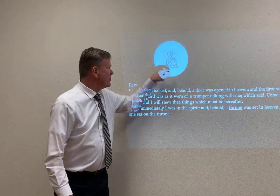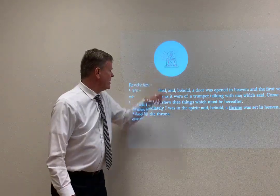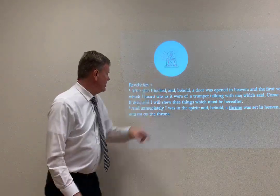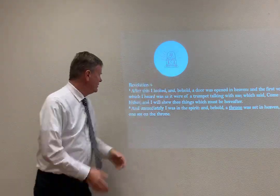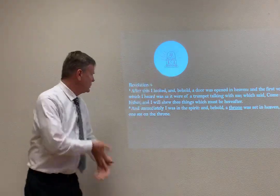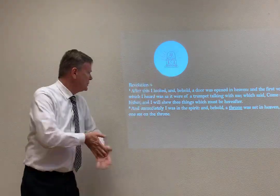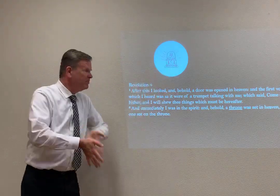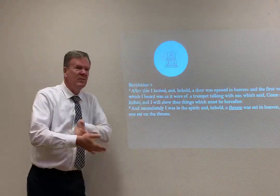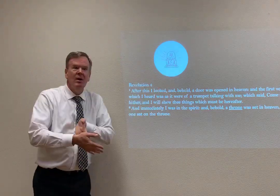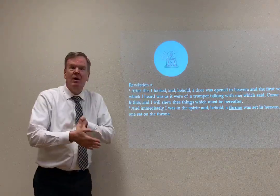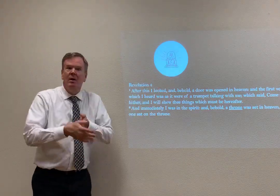behold.